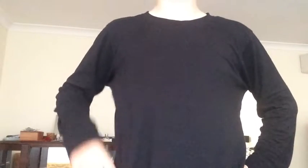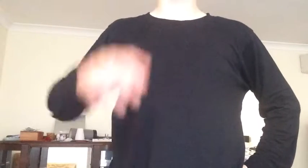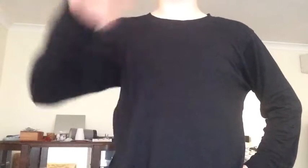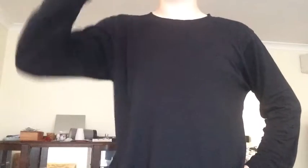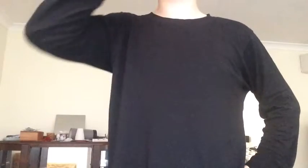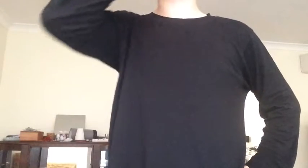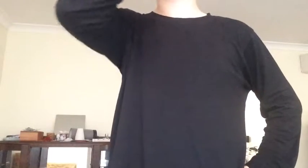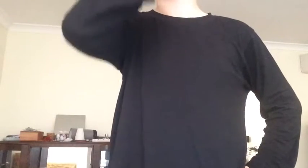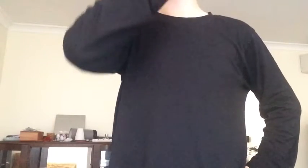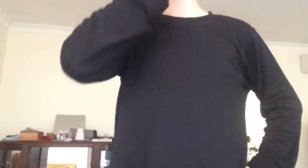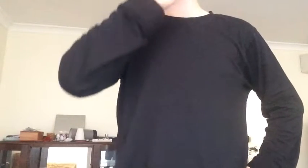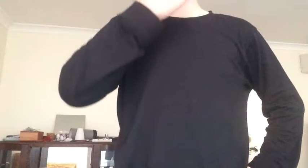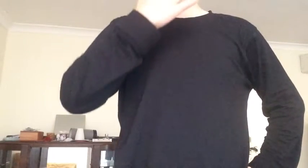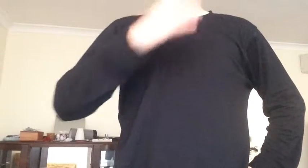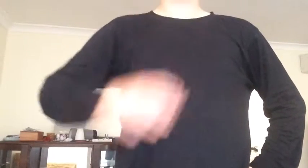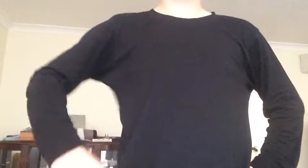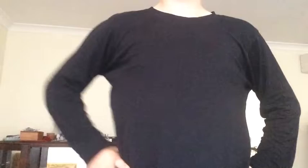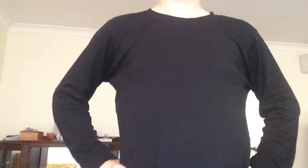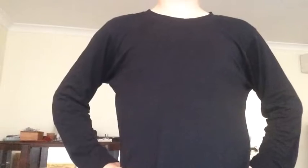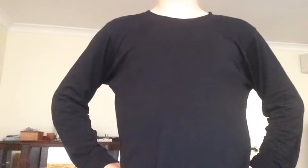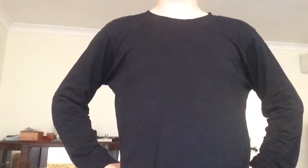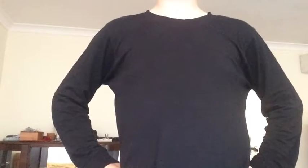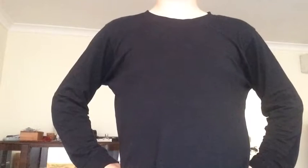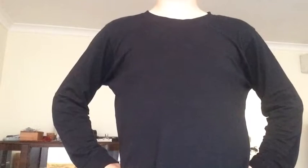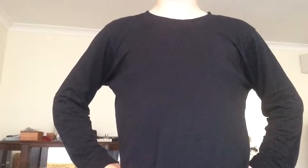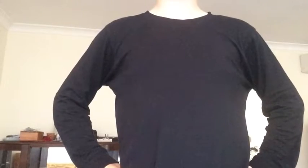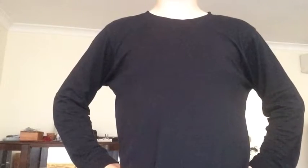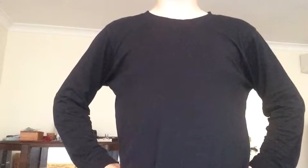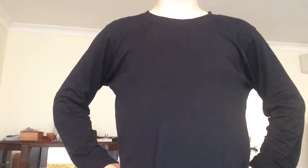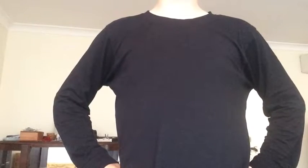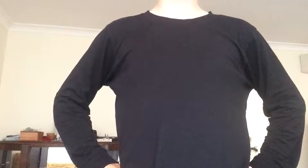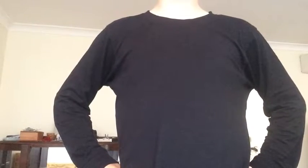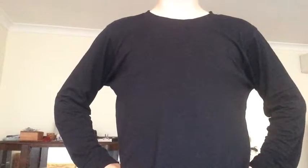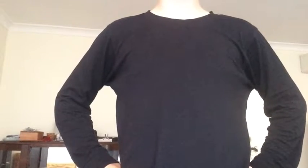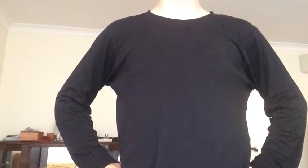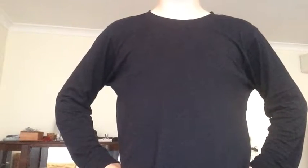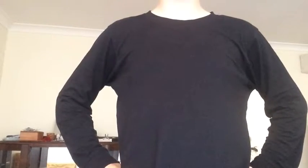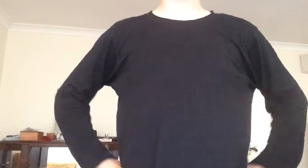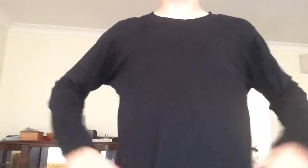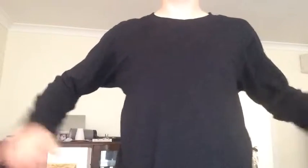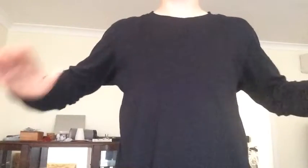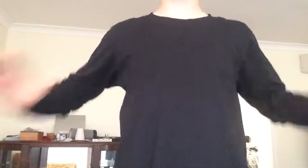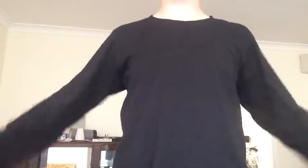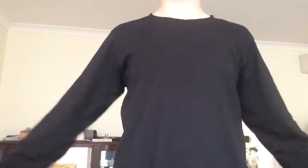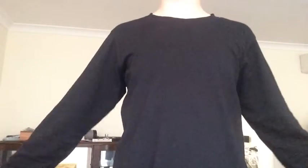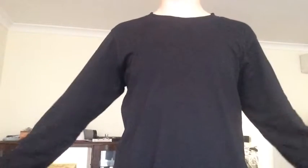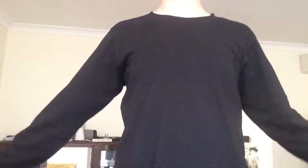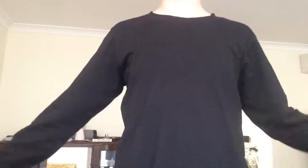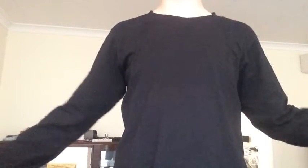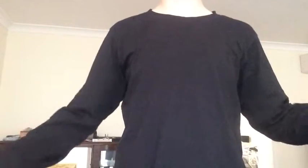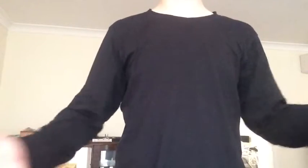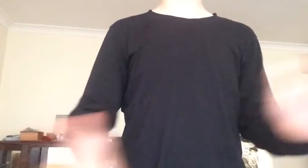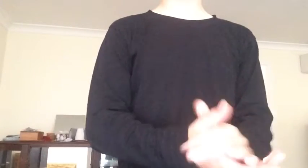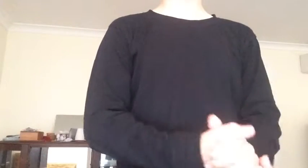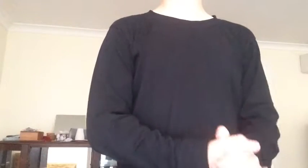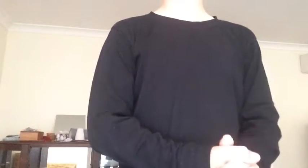be bothered. Things came up. So yeah, I was planning to do a World Cup prediction video. Didn't happen. I might be reacting to